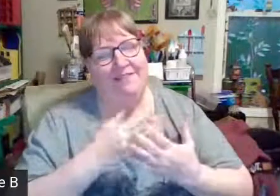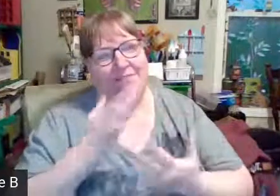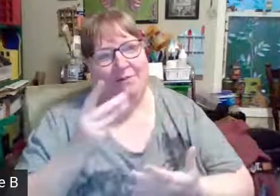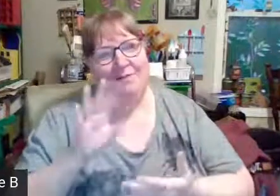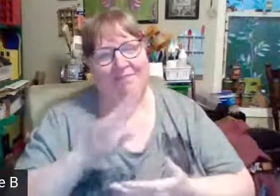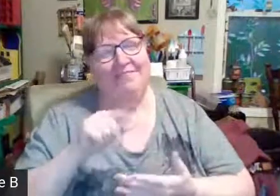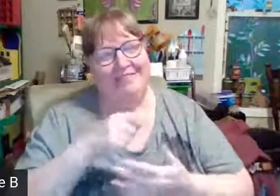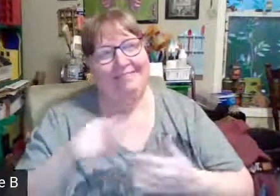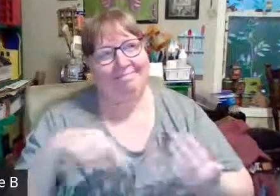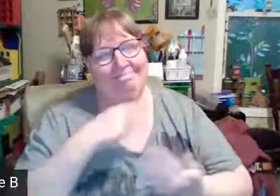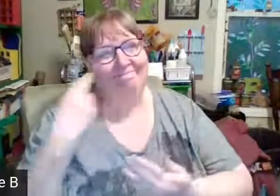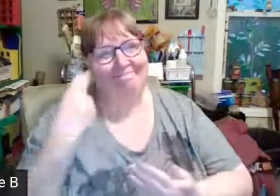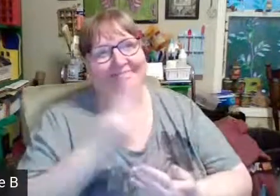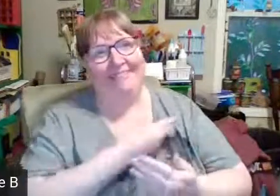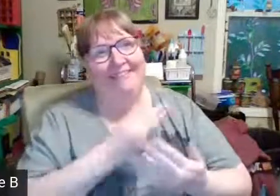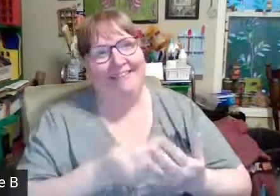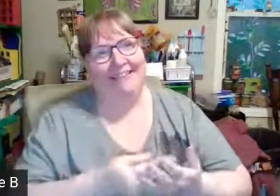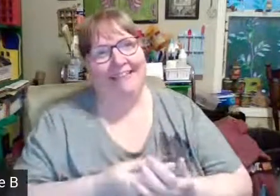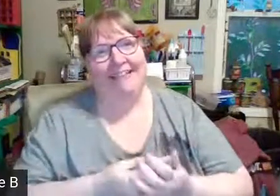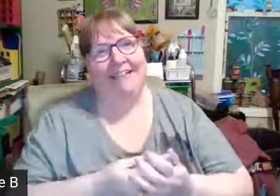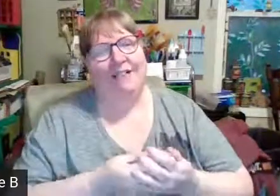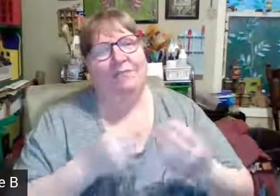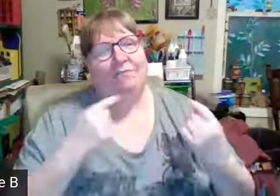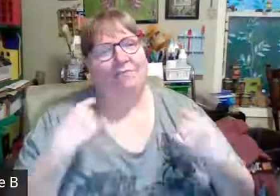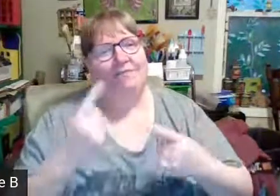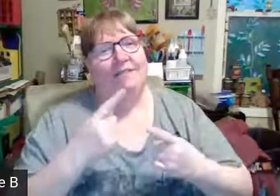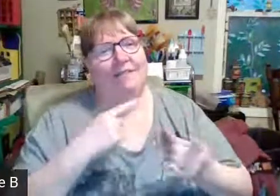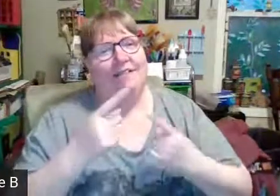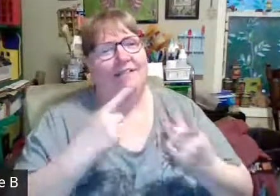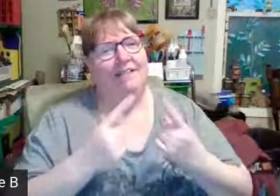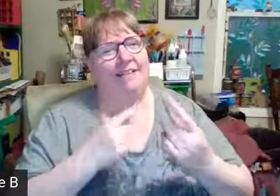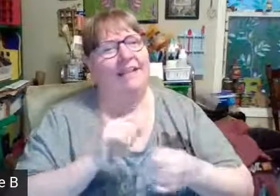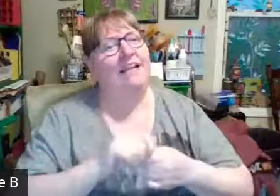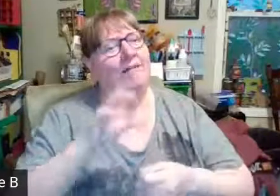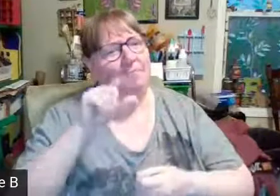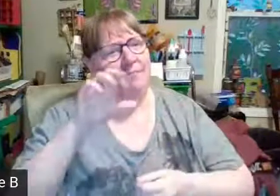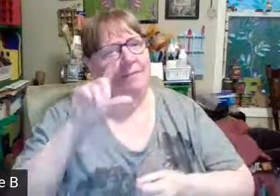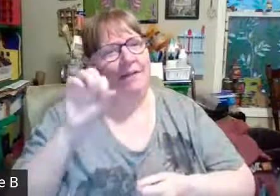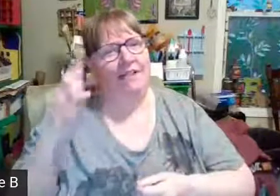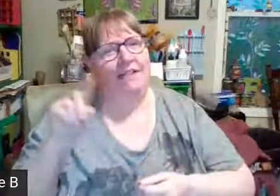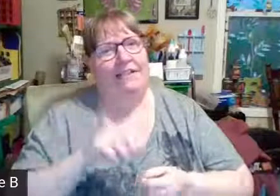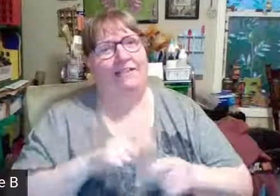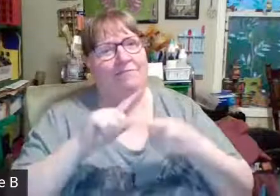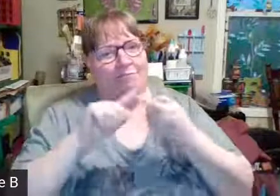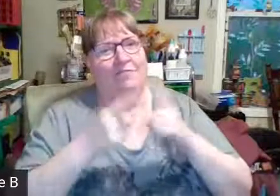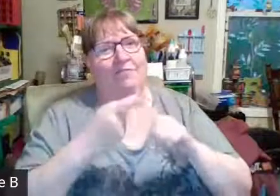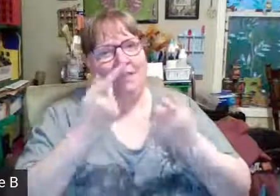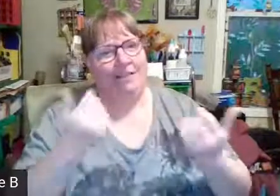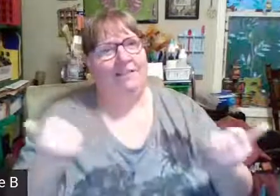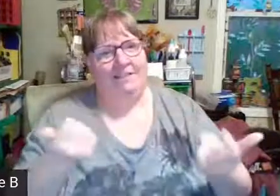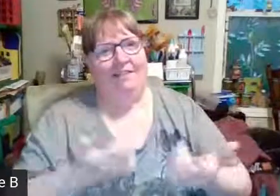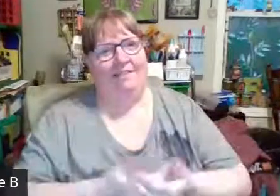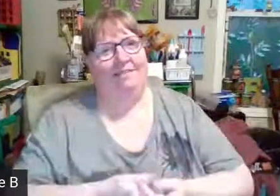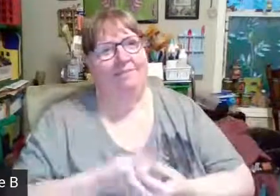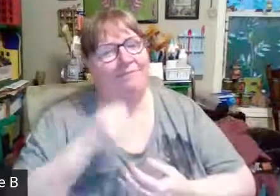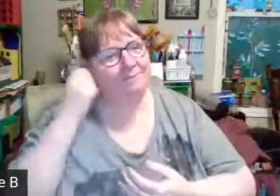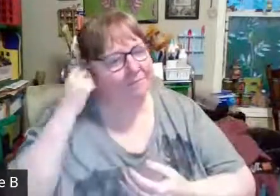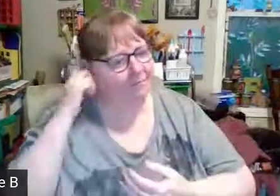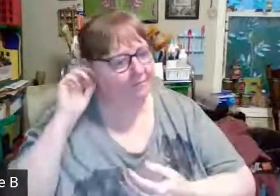I'm happy to buddy you up with another heartist to learn the ropes. And we do buddies all the time, or maybe even buddy with an, you know, angel